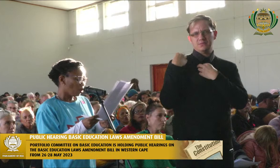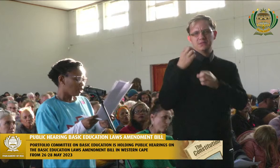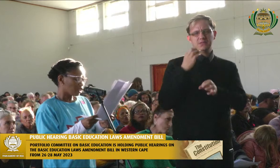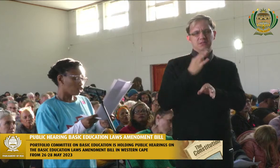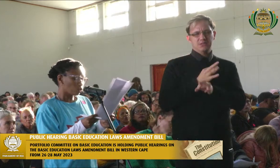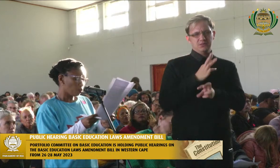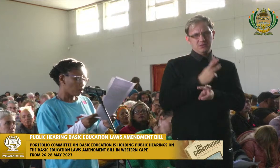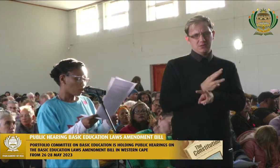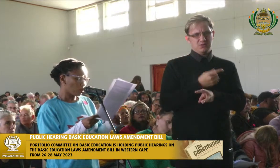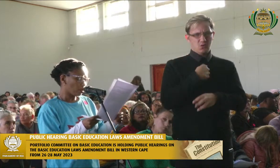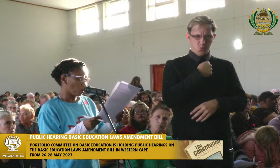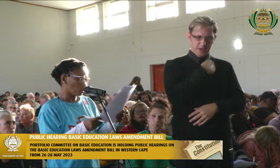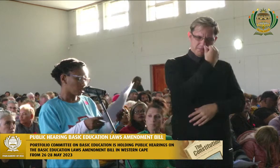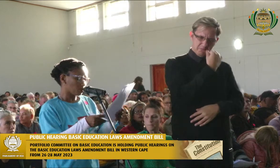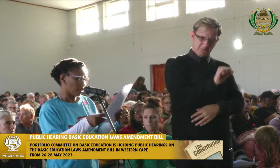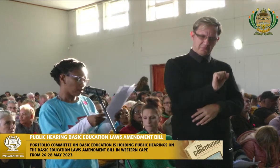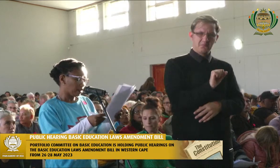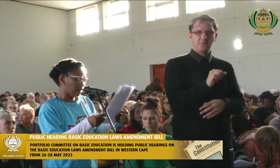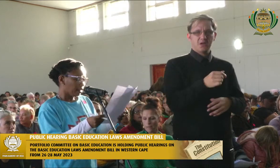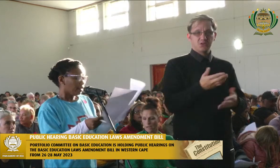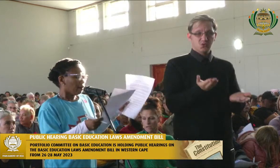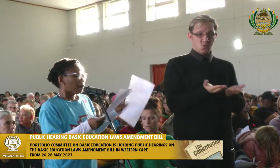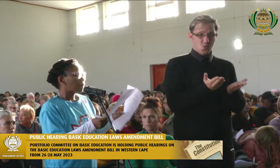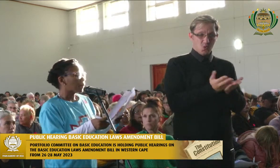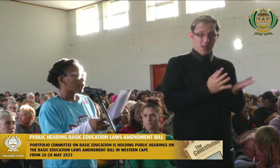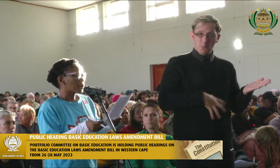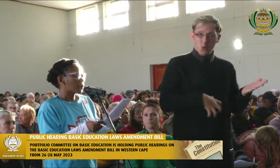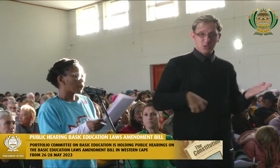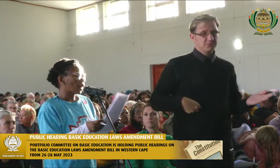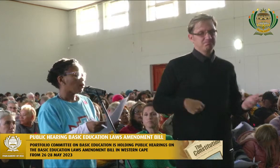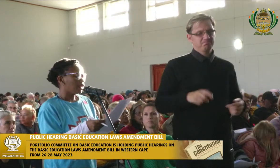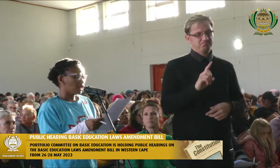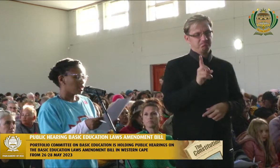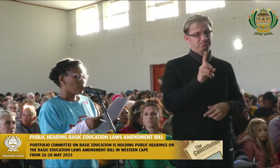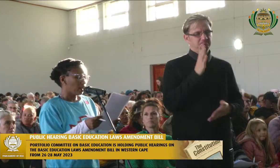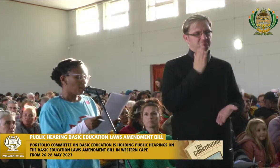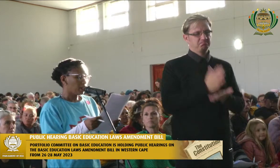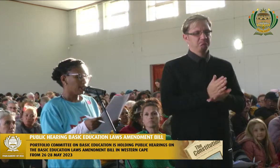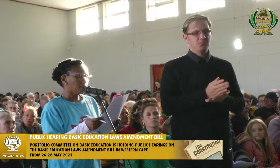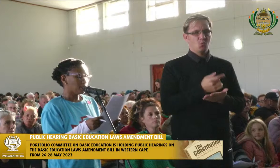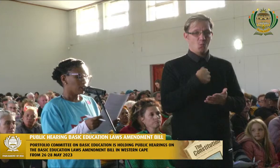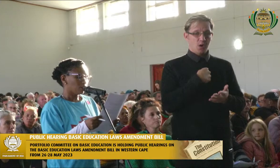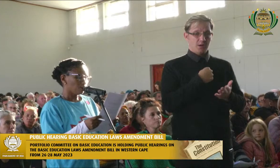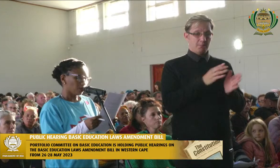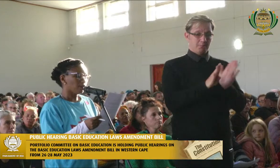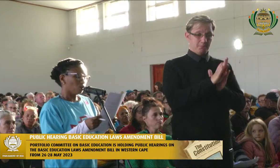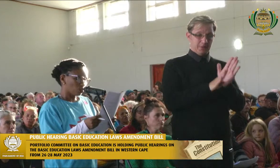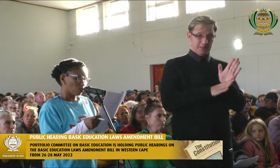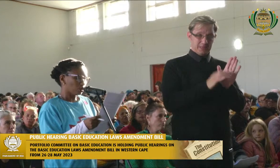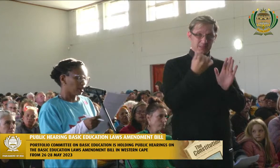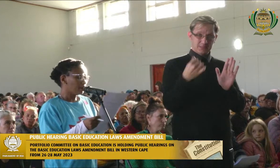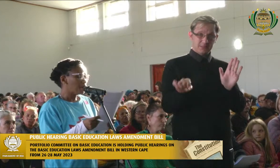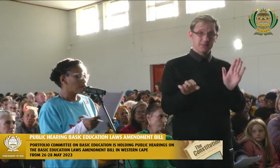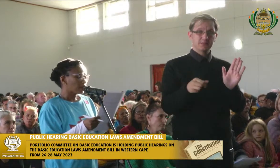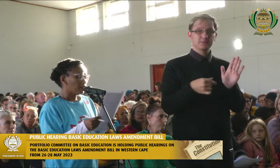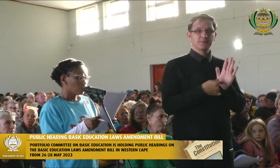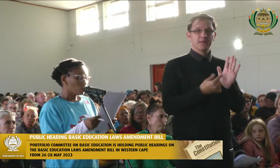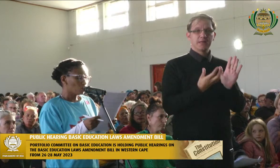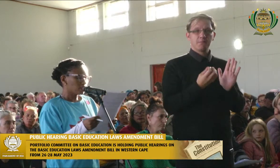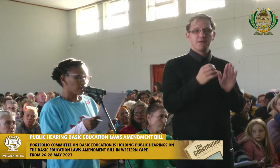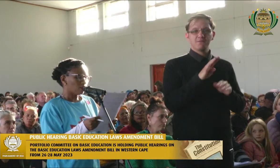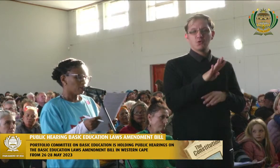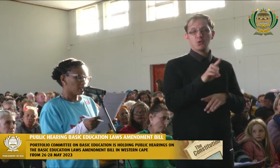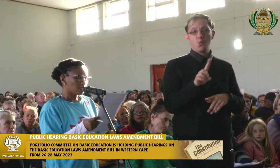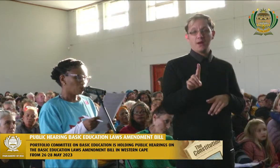41. We say stop the school abortions bill. We reject the Bella Bill, and in particular Clause 41.